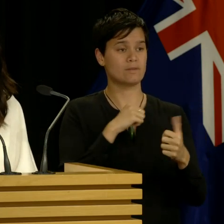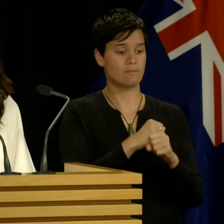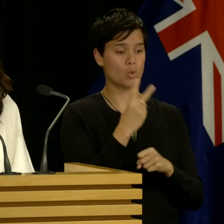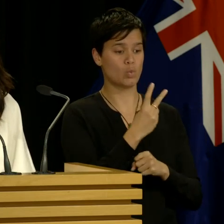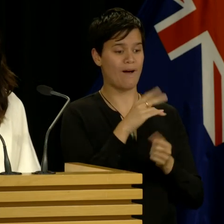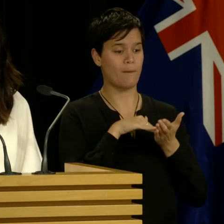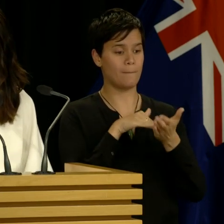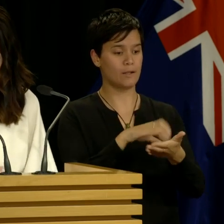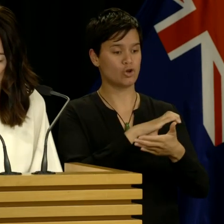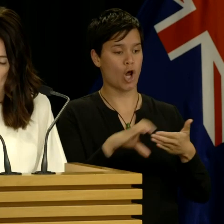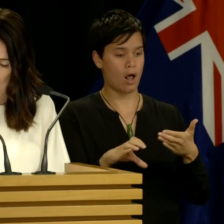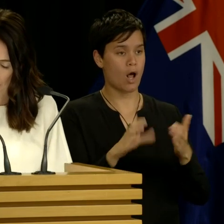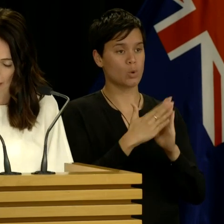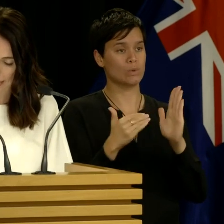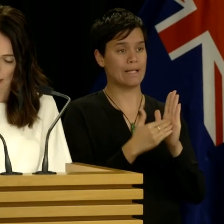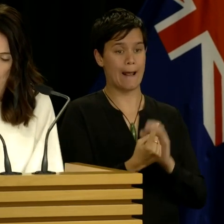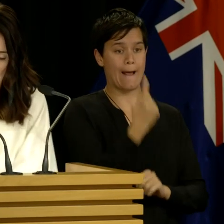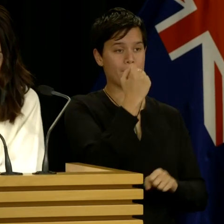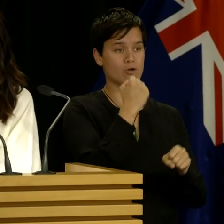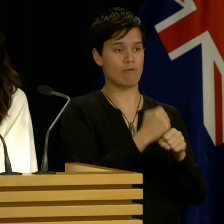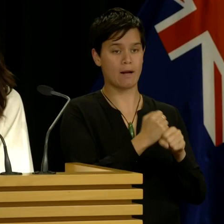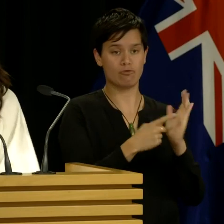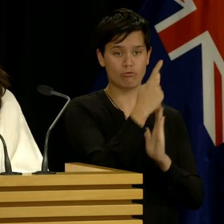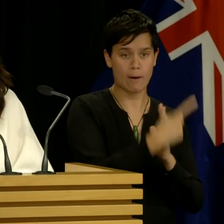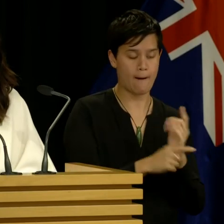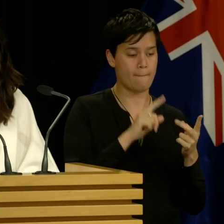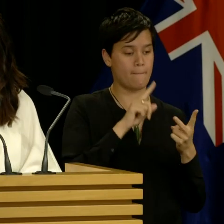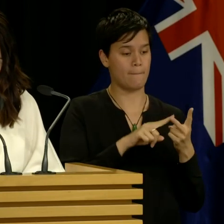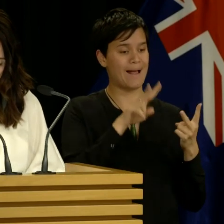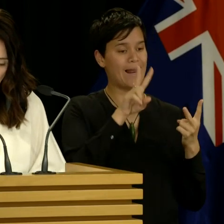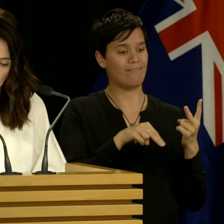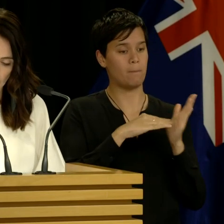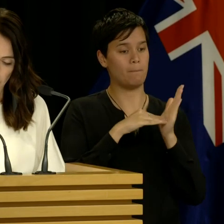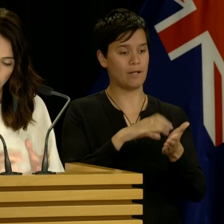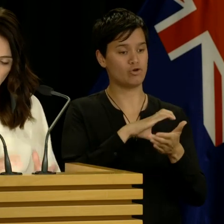Zealand upgrade program as a form of stimulus, the $11 million package